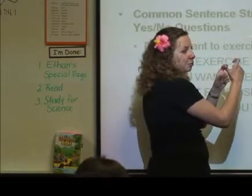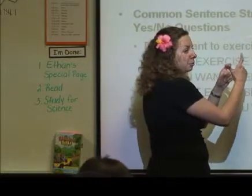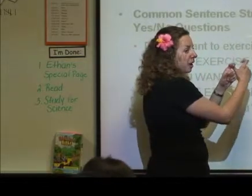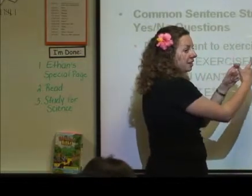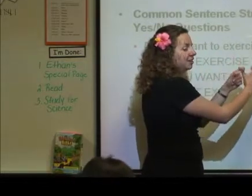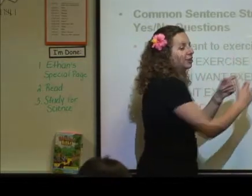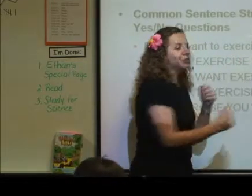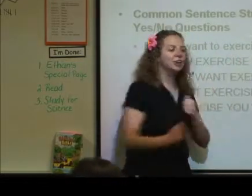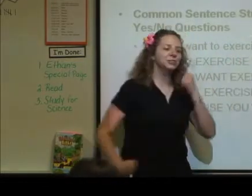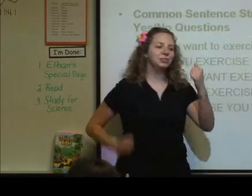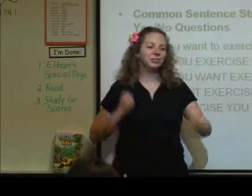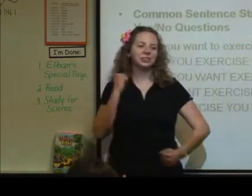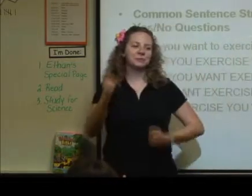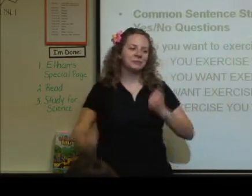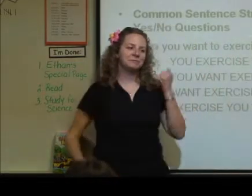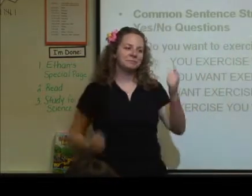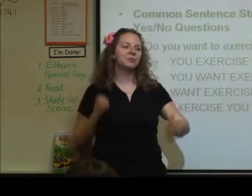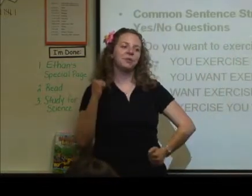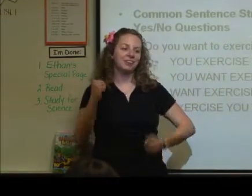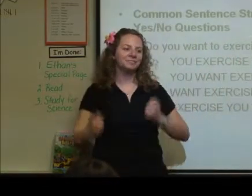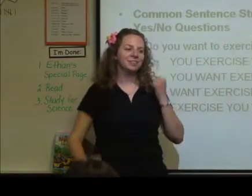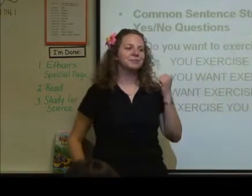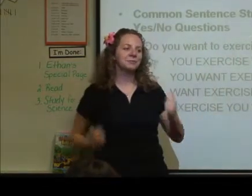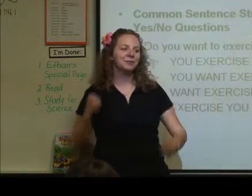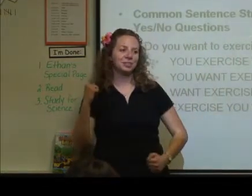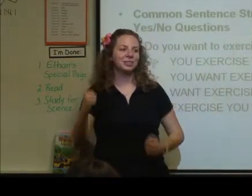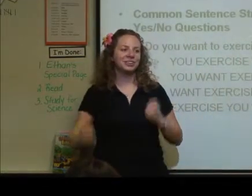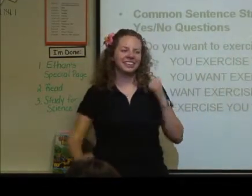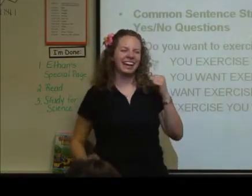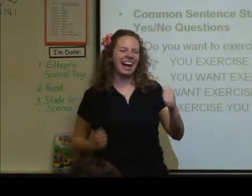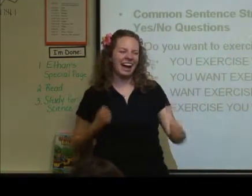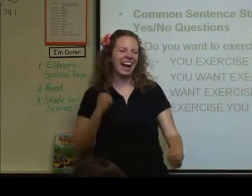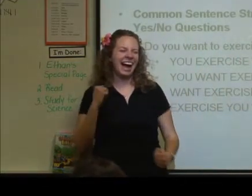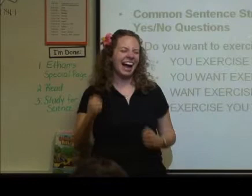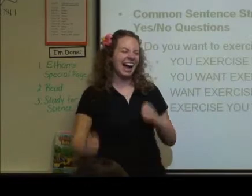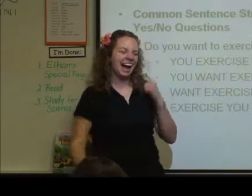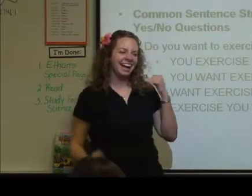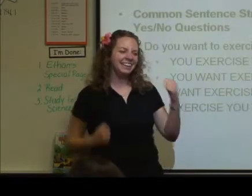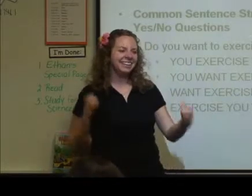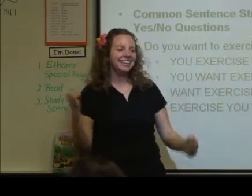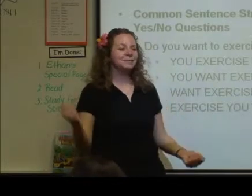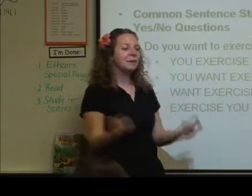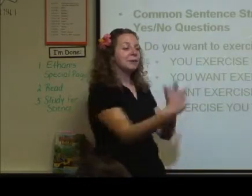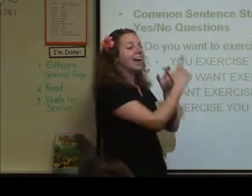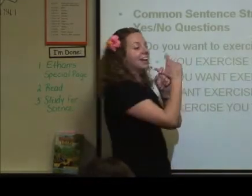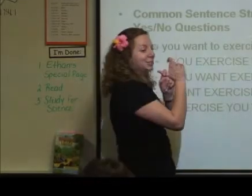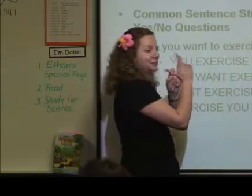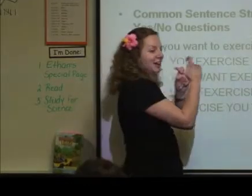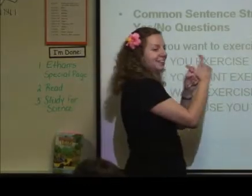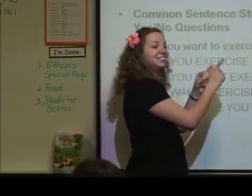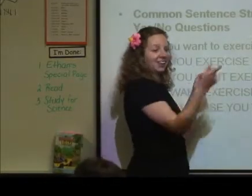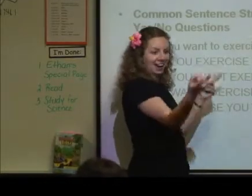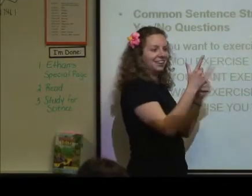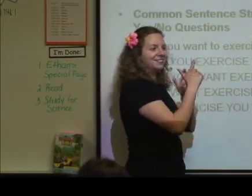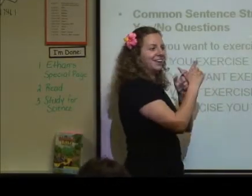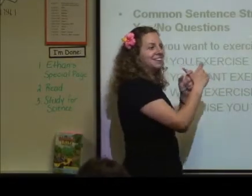that? Run. You can also do this one. Run. This one. That's easy to remember. It's hard, but yeah, so run. You got it, run.